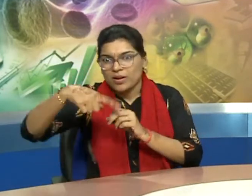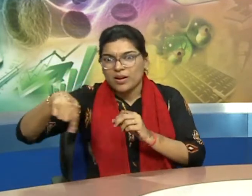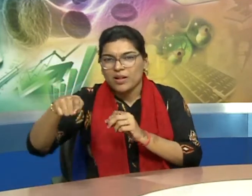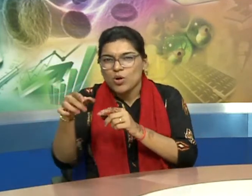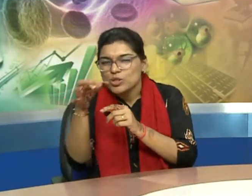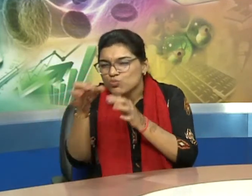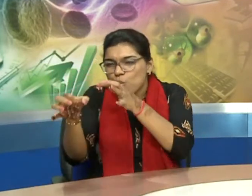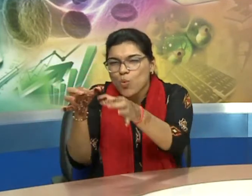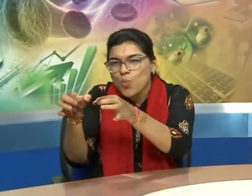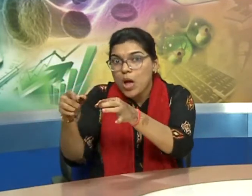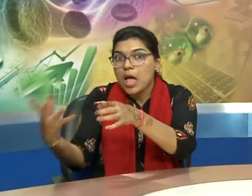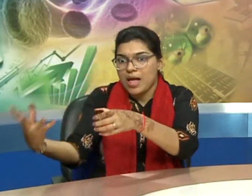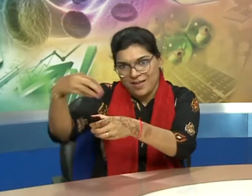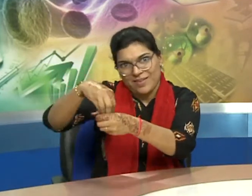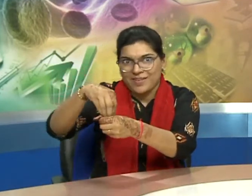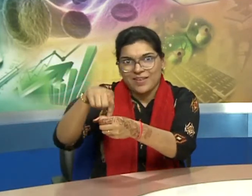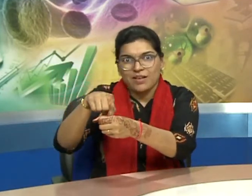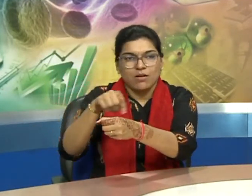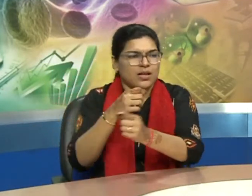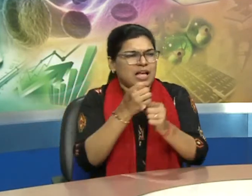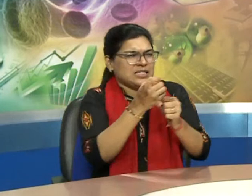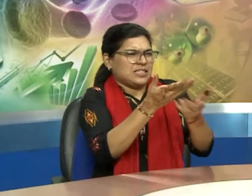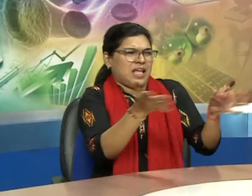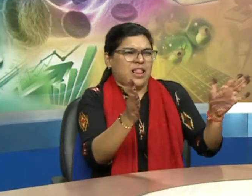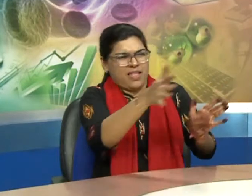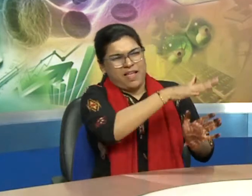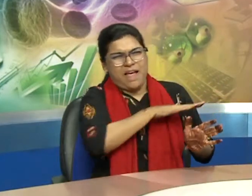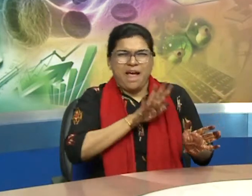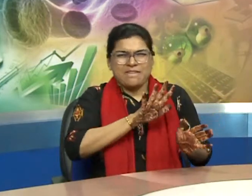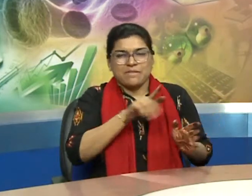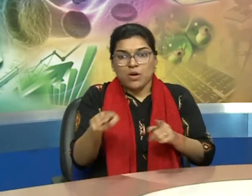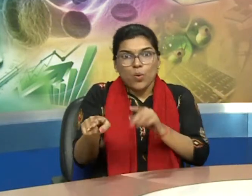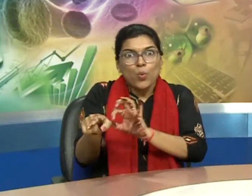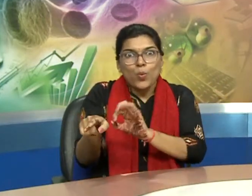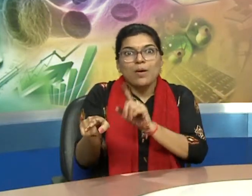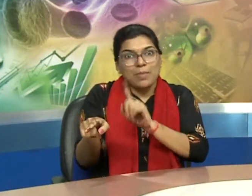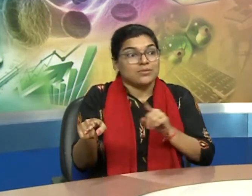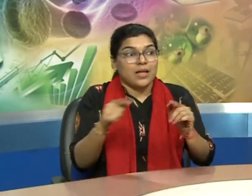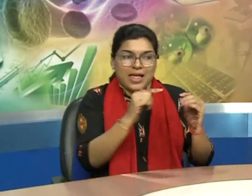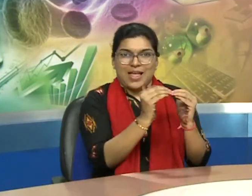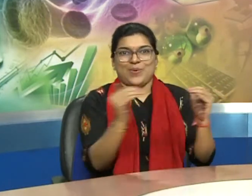have some speciality, like library for blind people, library for